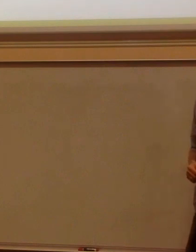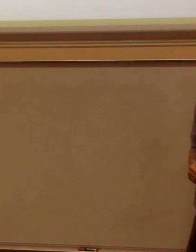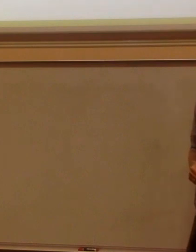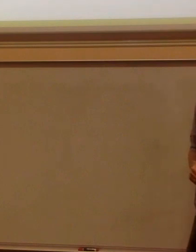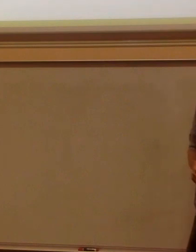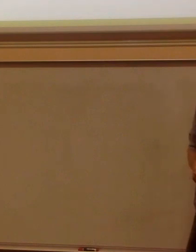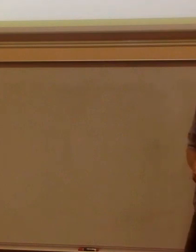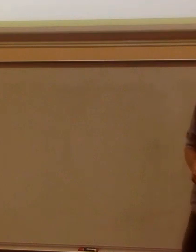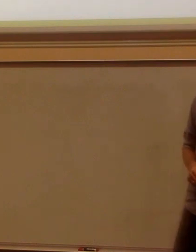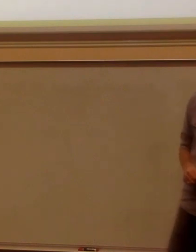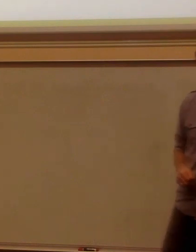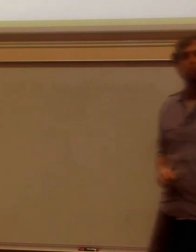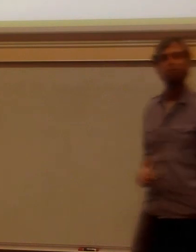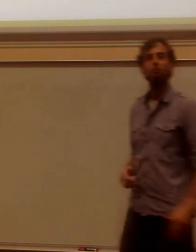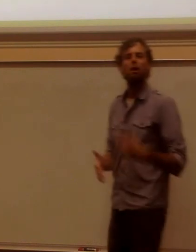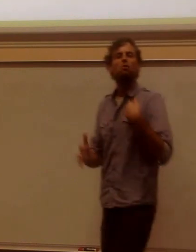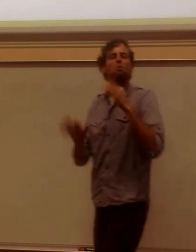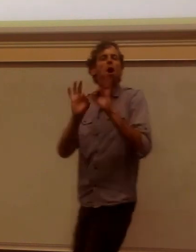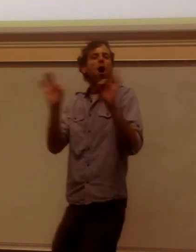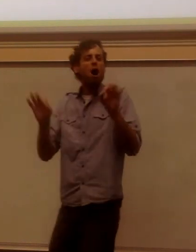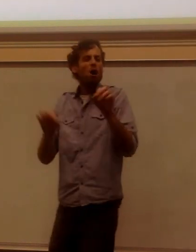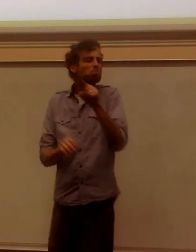interpreting at every opportunity.